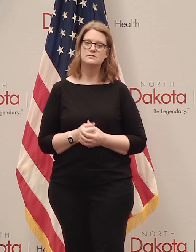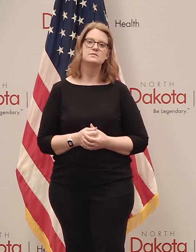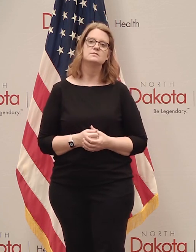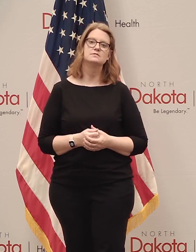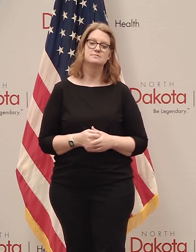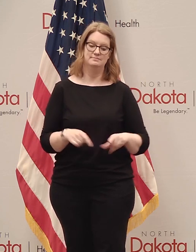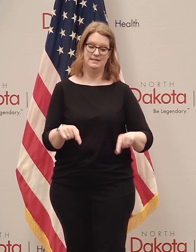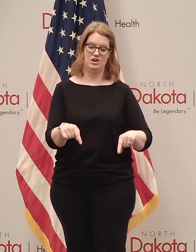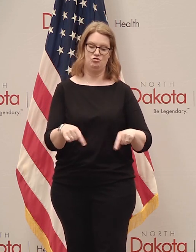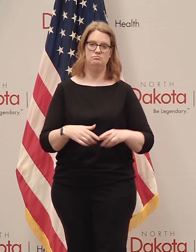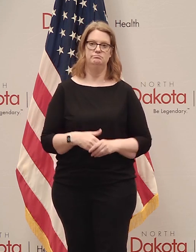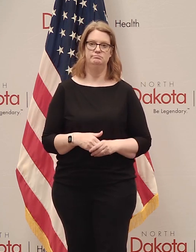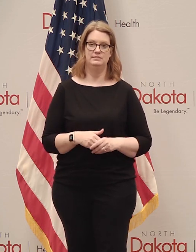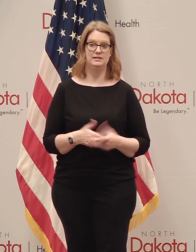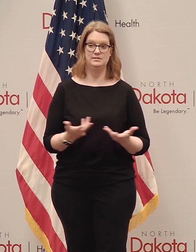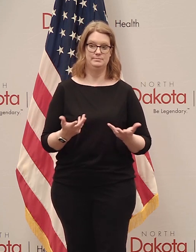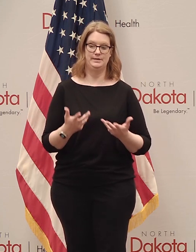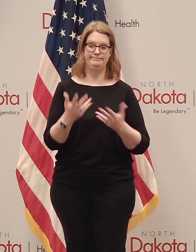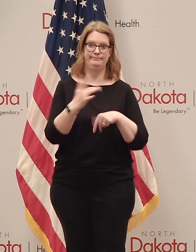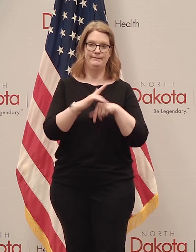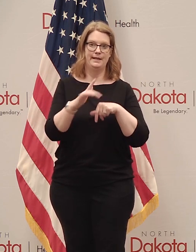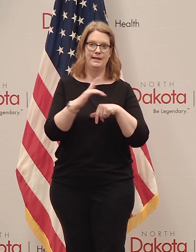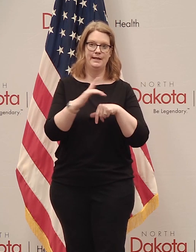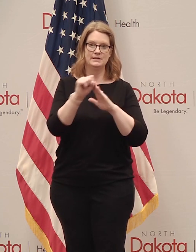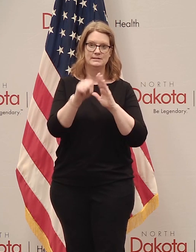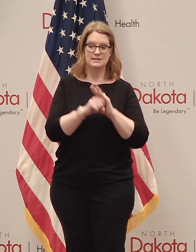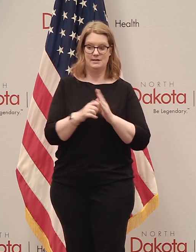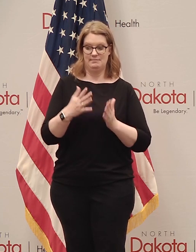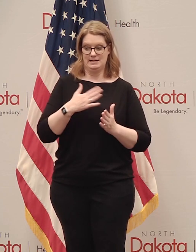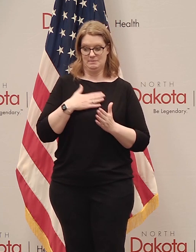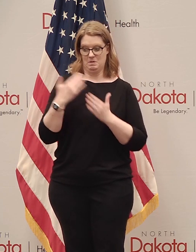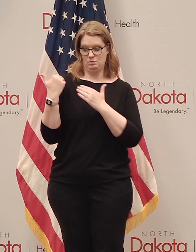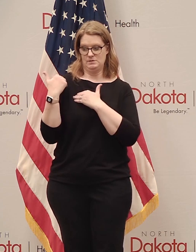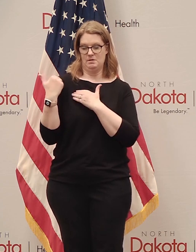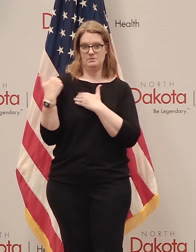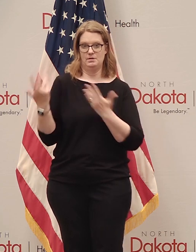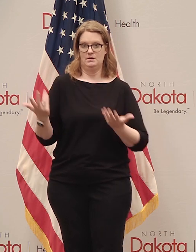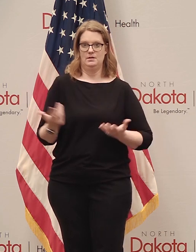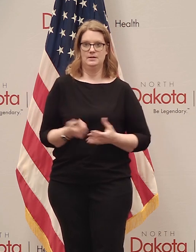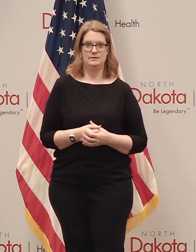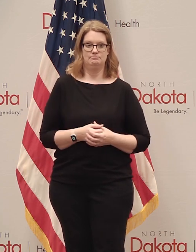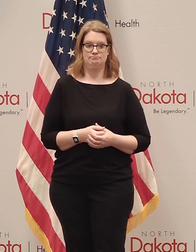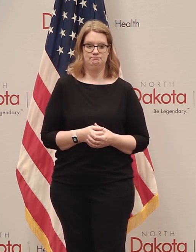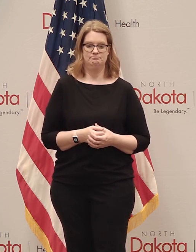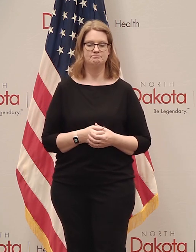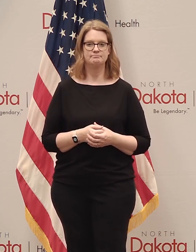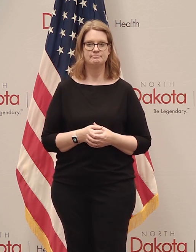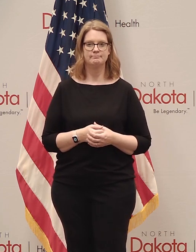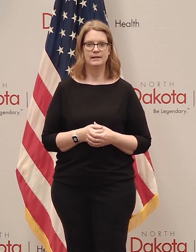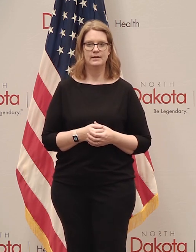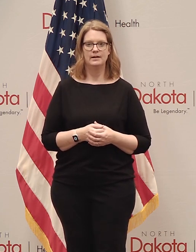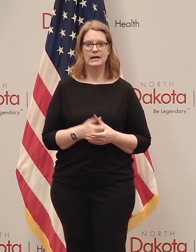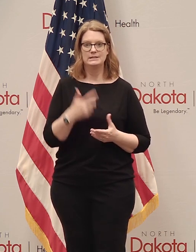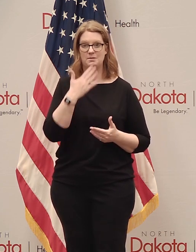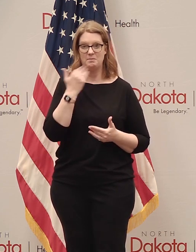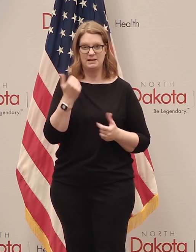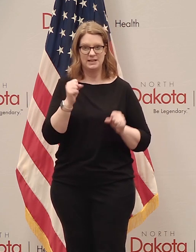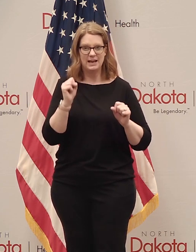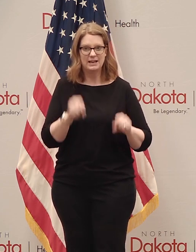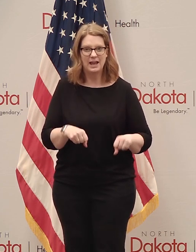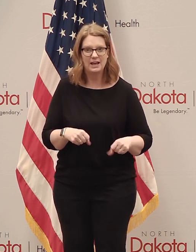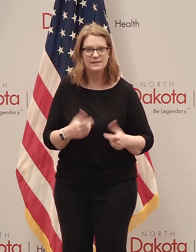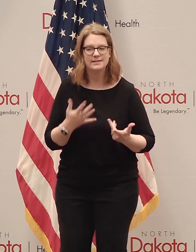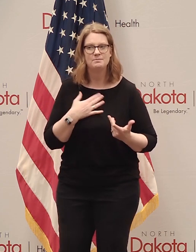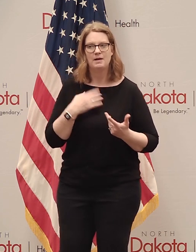ultimately right here in relative to the state, it's my responsibility, and I've tried to, as best I can, expose all of my